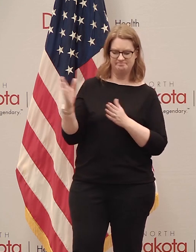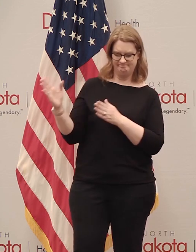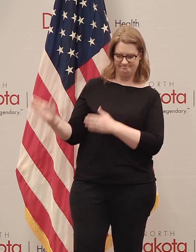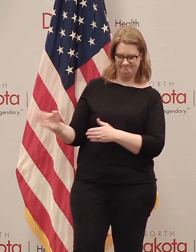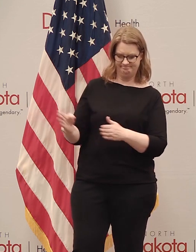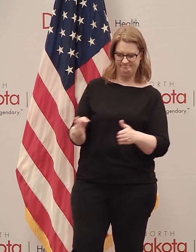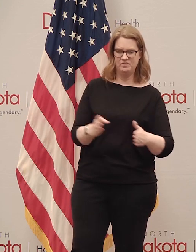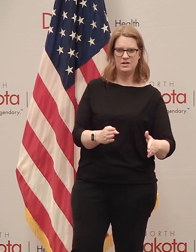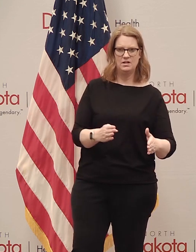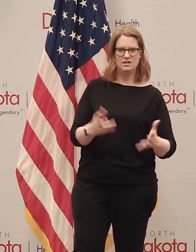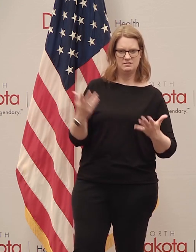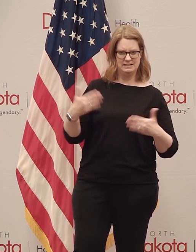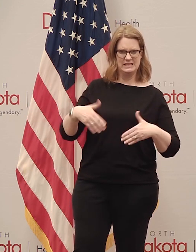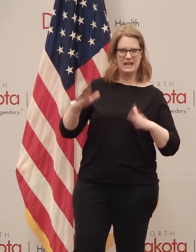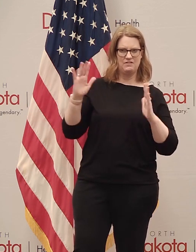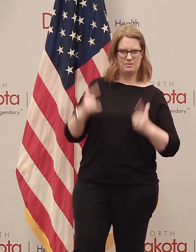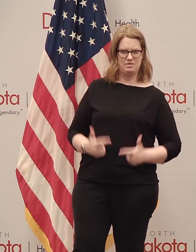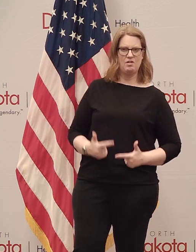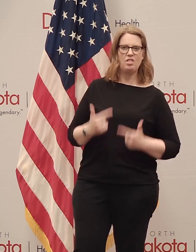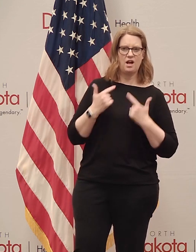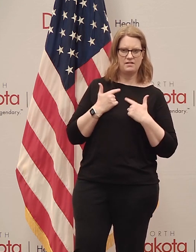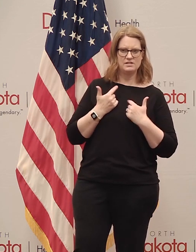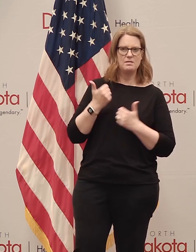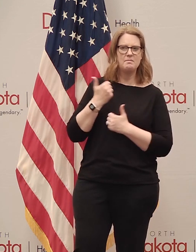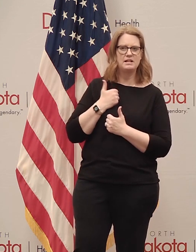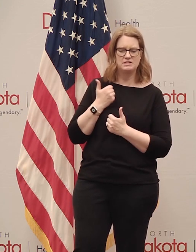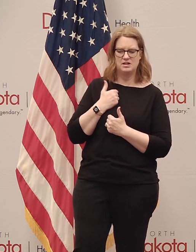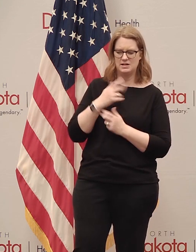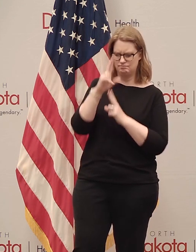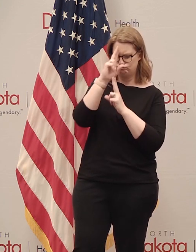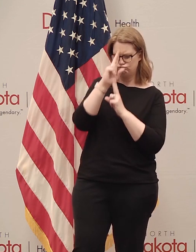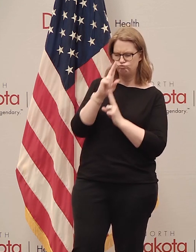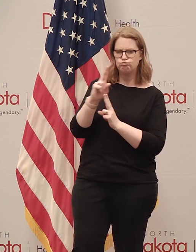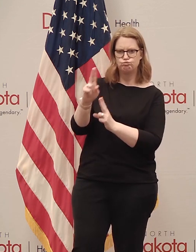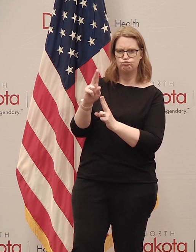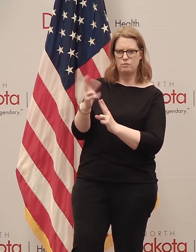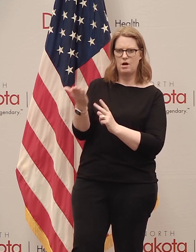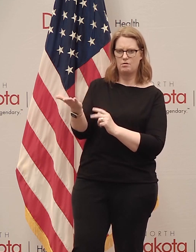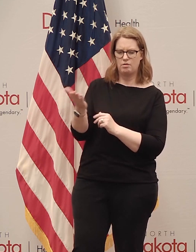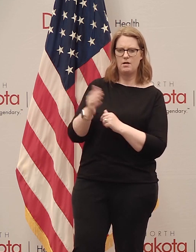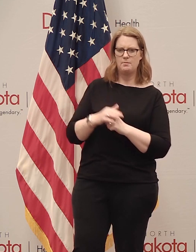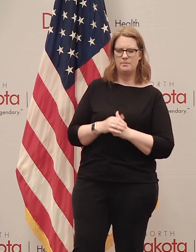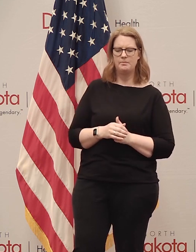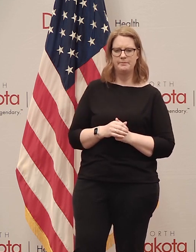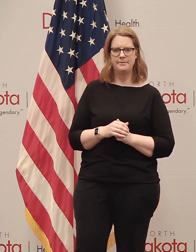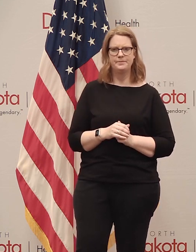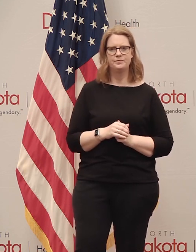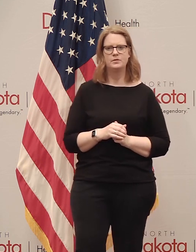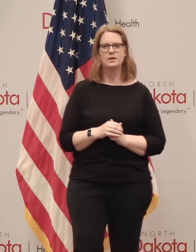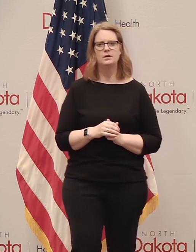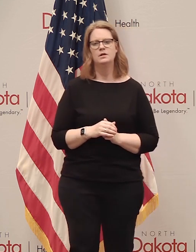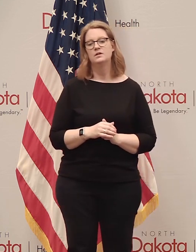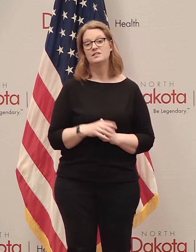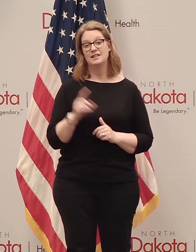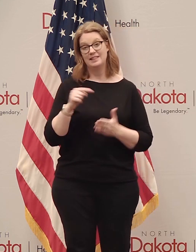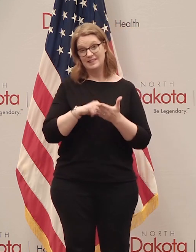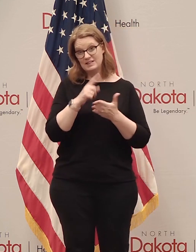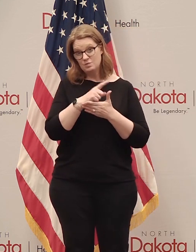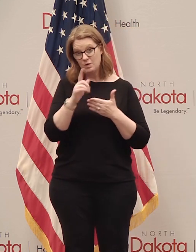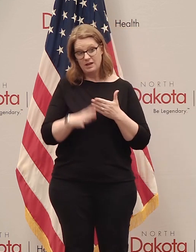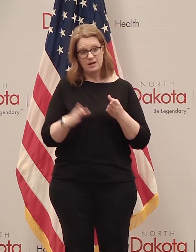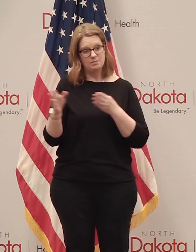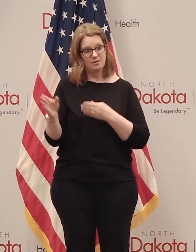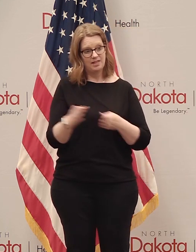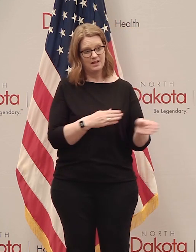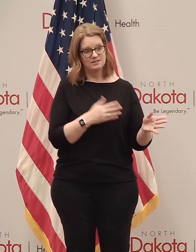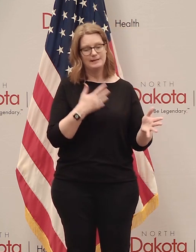individuals who've given their lives in the service to our country as part of their service in the military. And so no matter what your plans are this weekend,